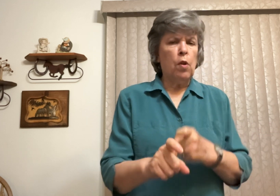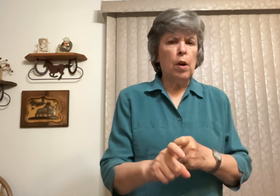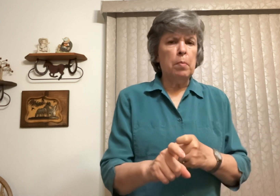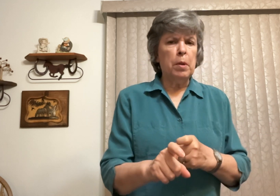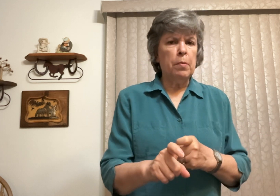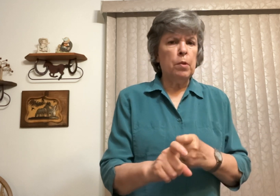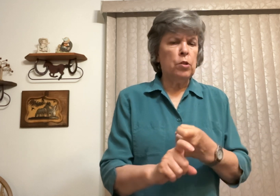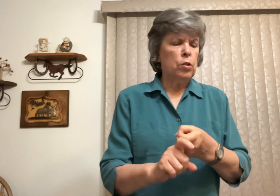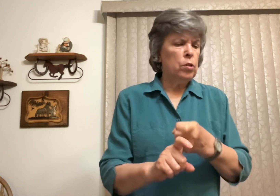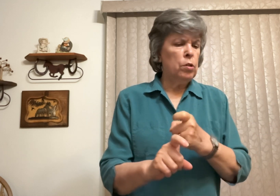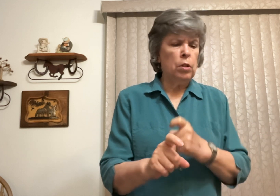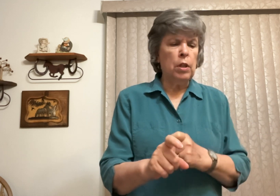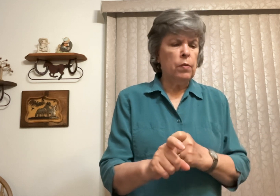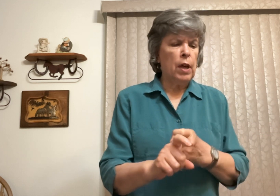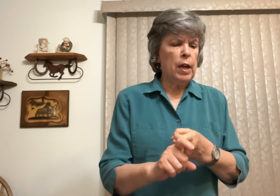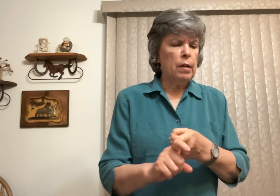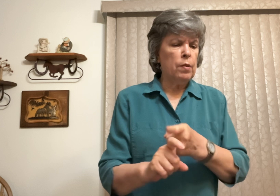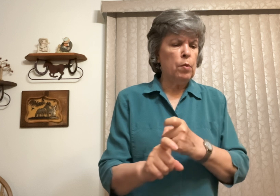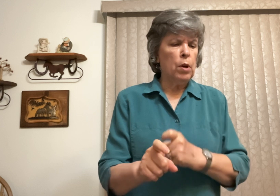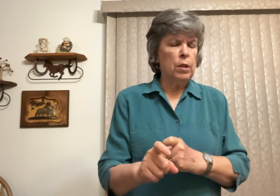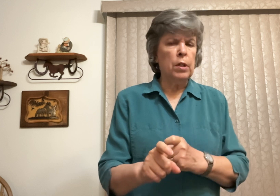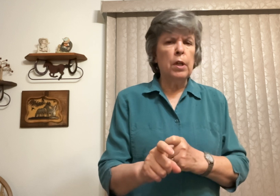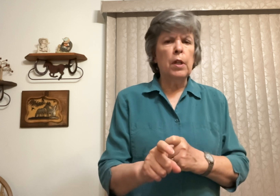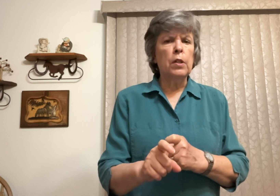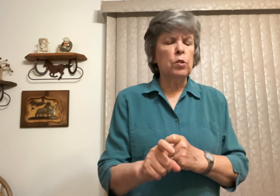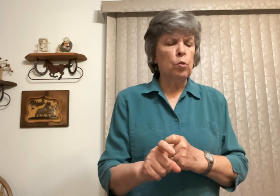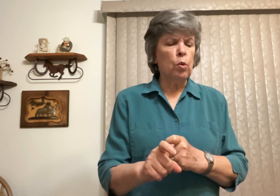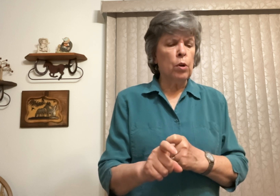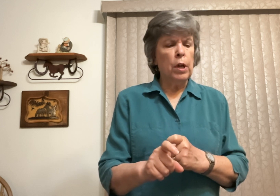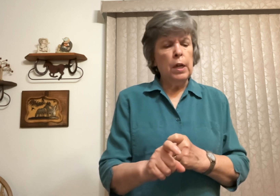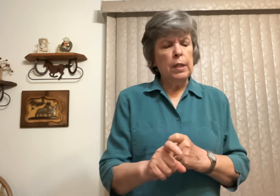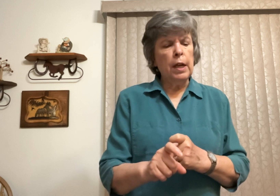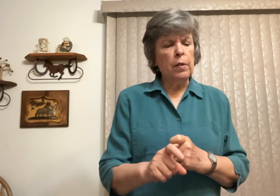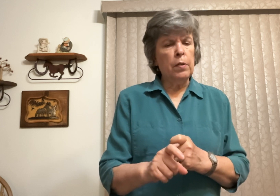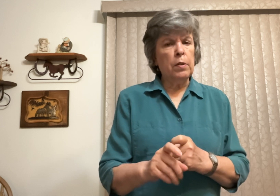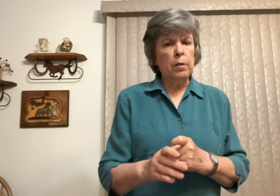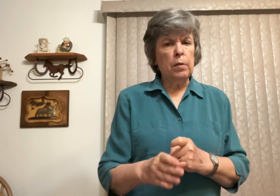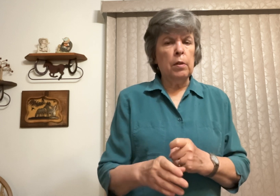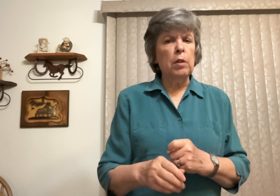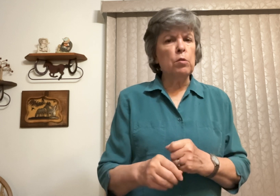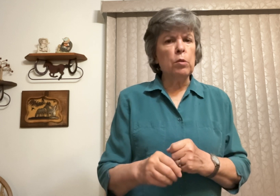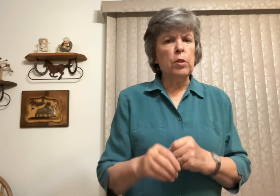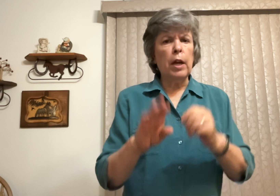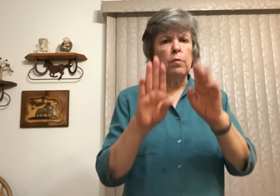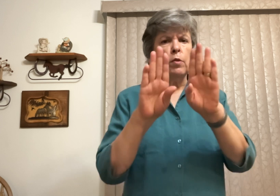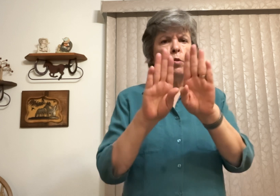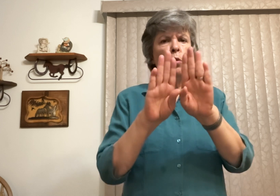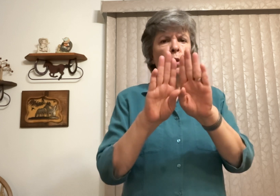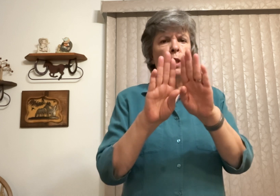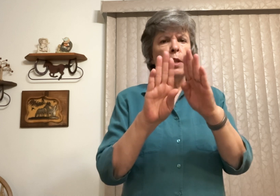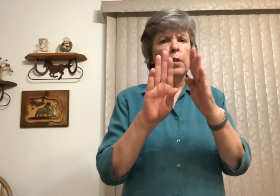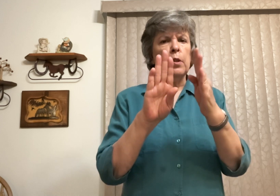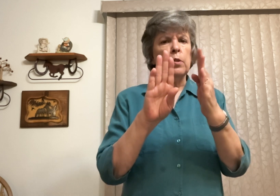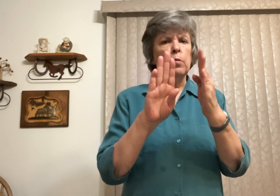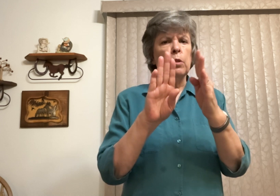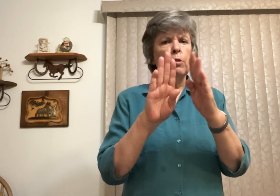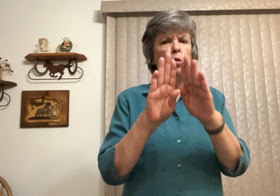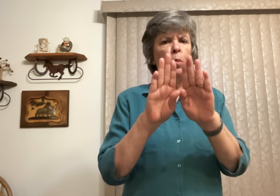from, which you could leave that out if you wanted, the door. Now, the literal sign for door is like this, where you're opening